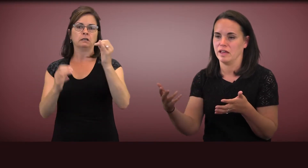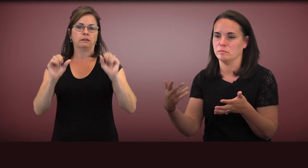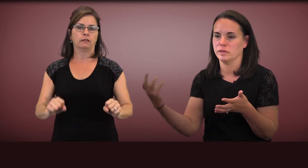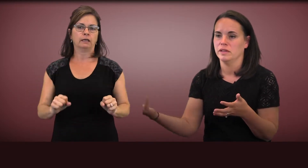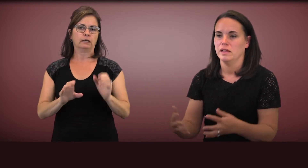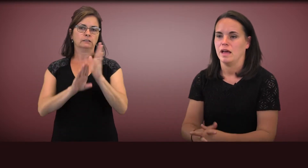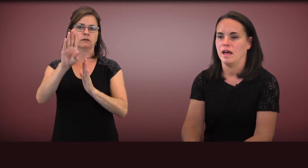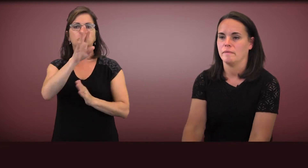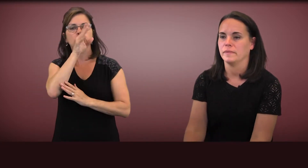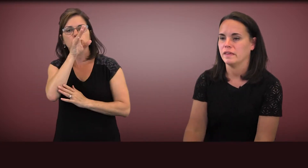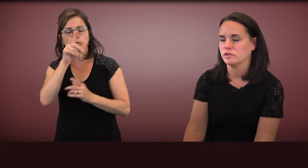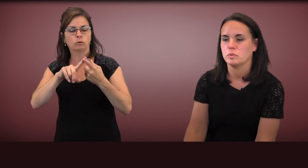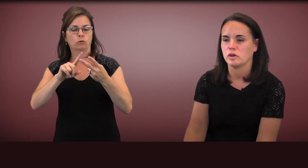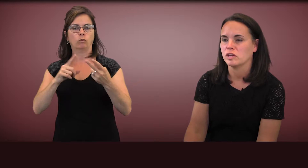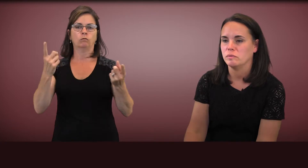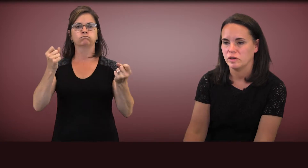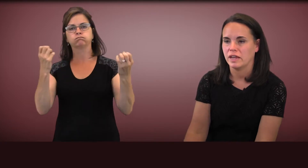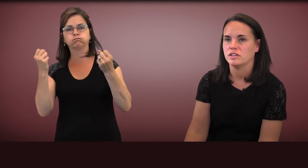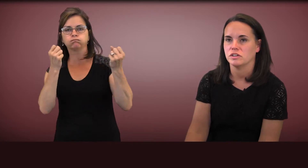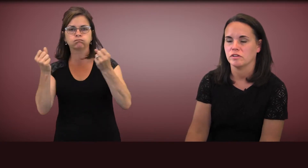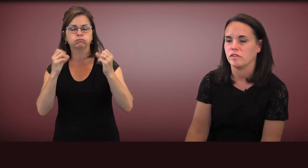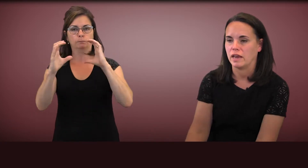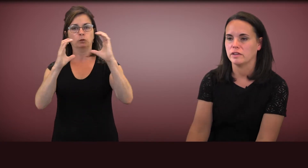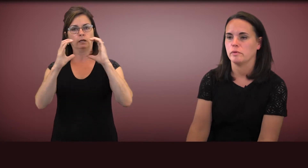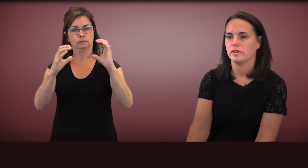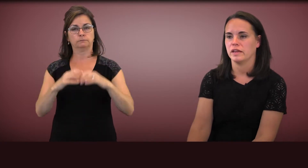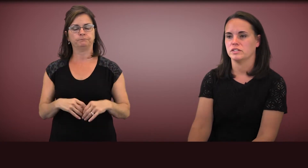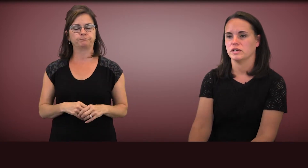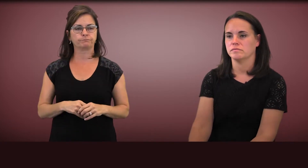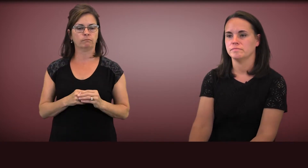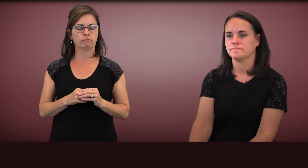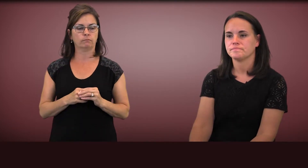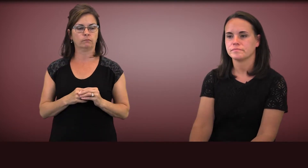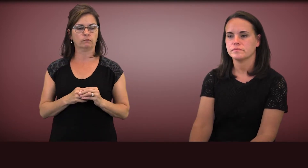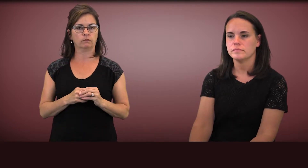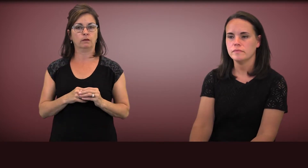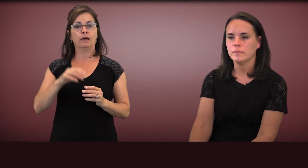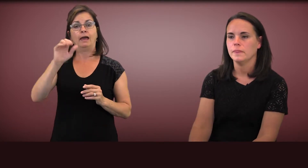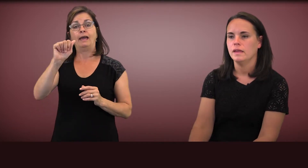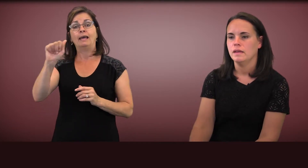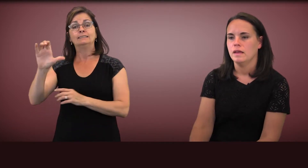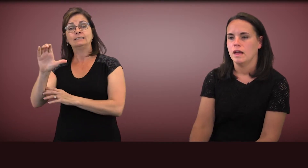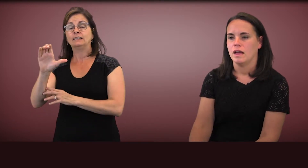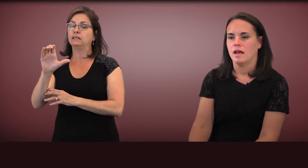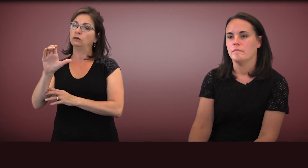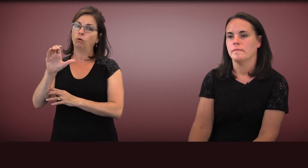eventually develop either spoken communication or sign communication.